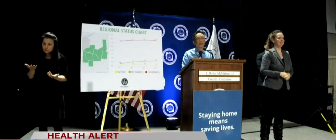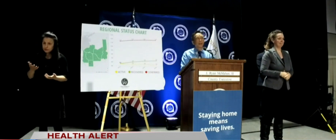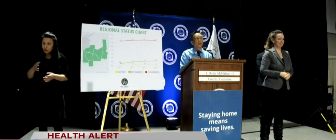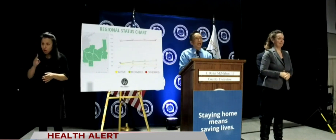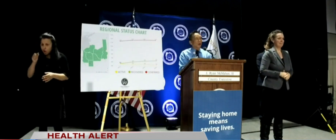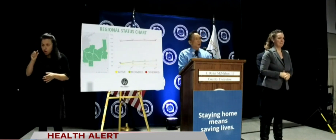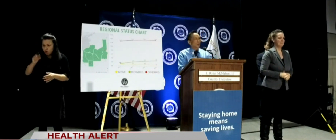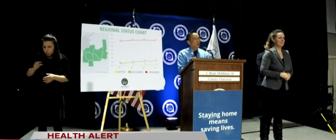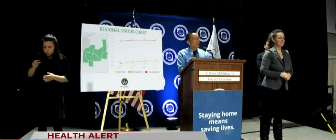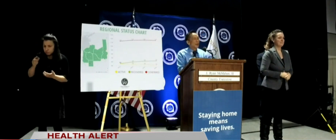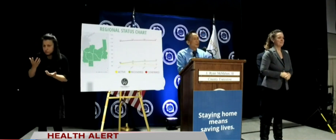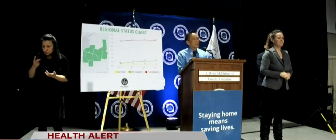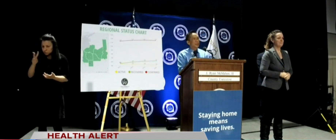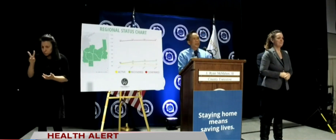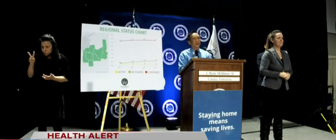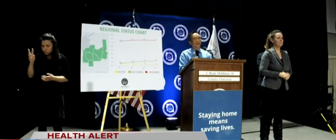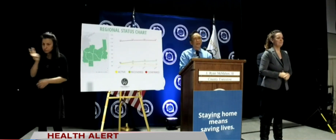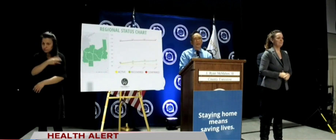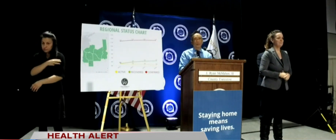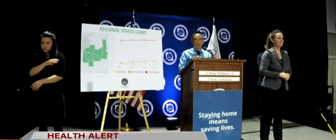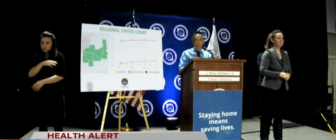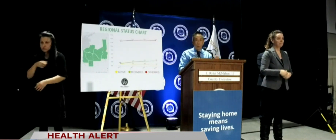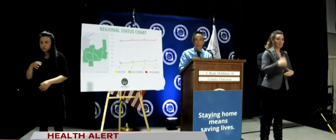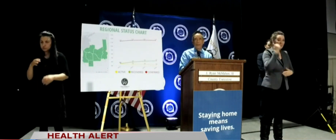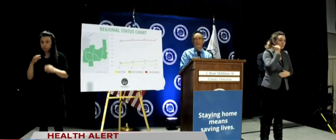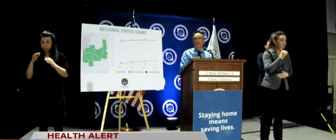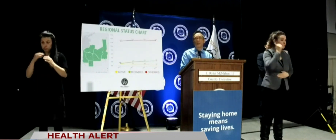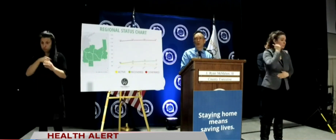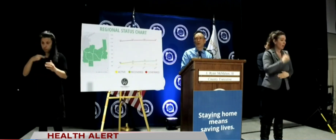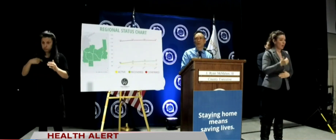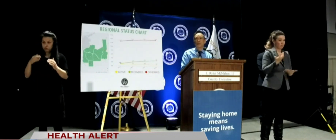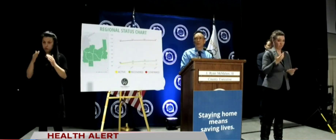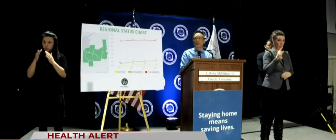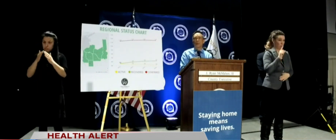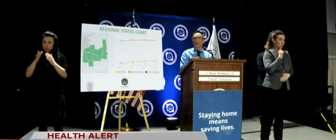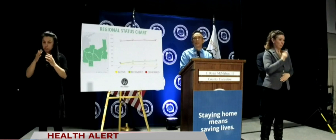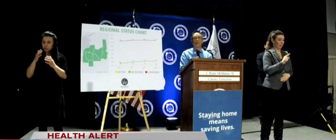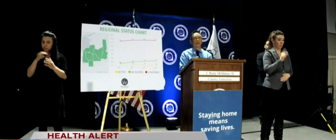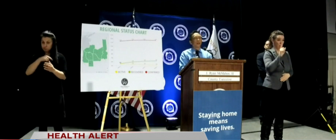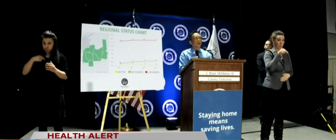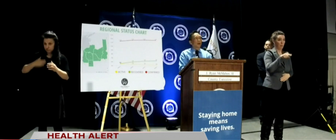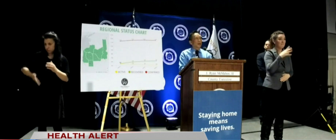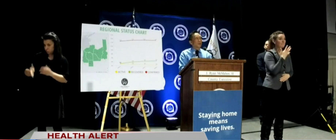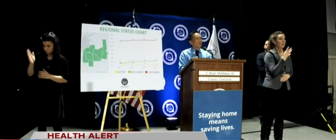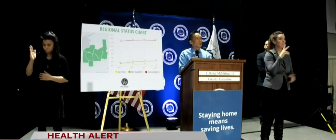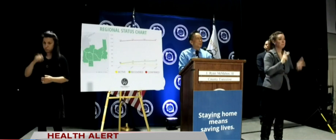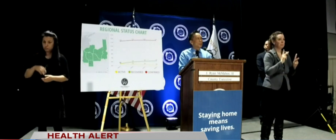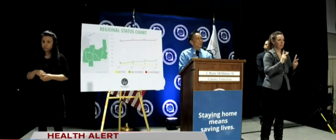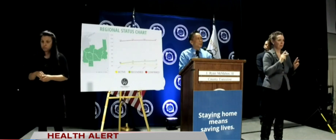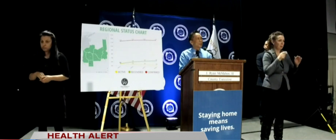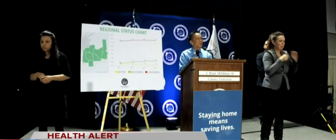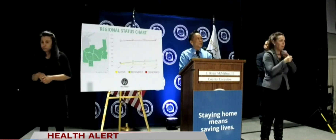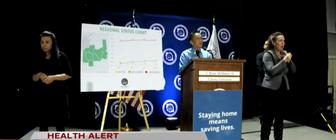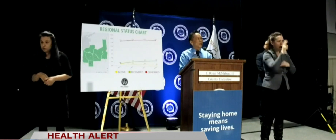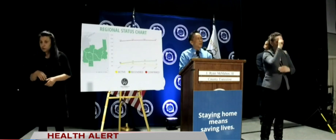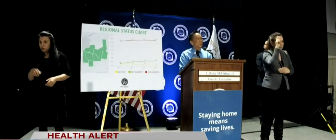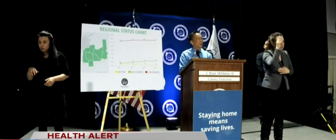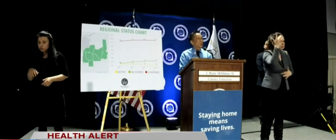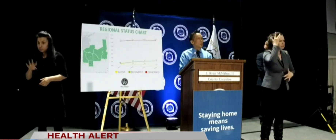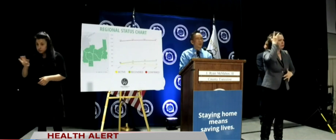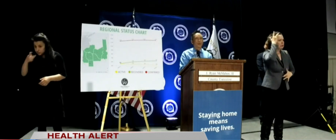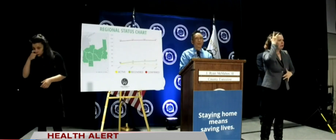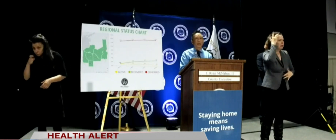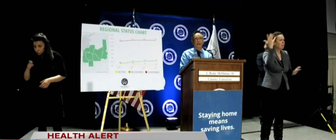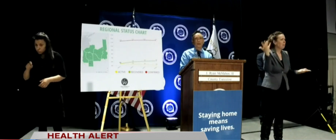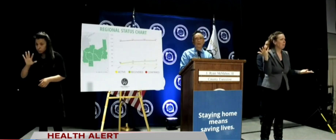decrease. Our total capacity normally is 451 beds. On average, we've been having